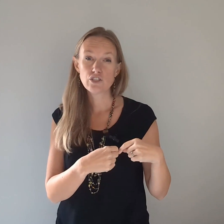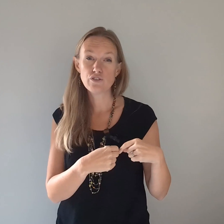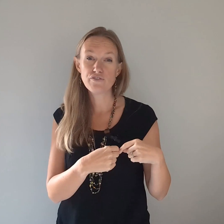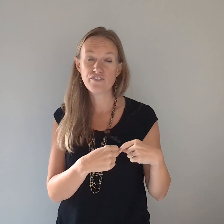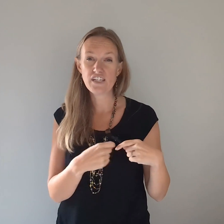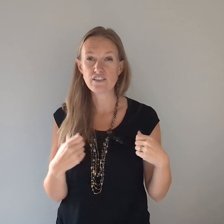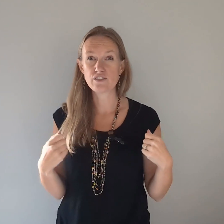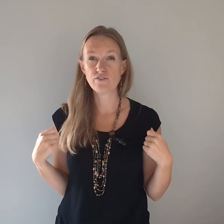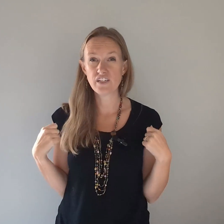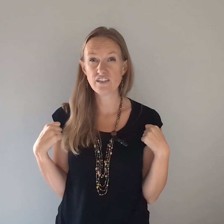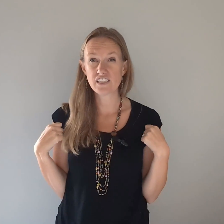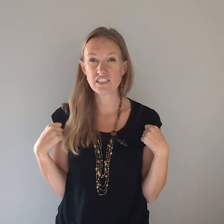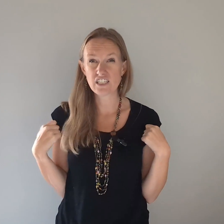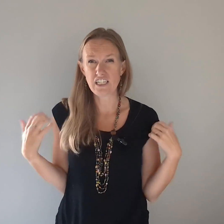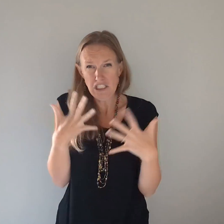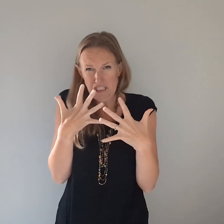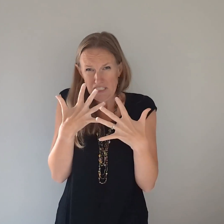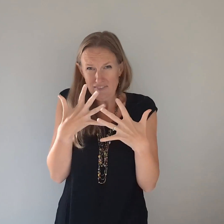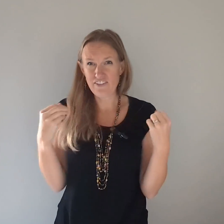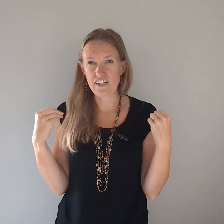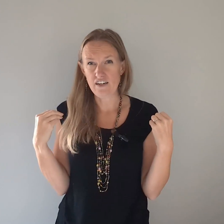to fear. So fear, you kind of start here. Fear.